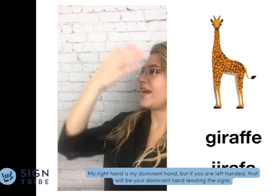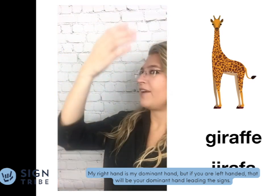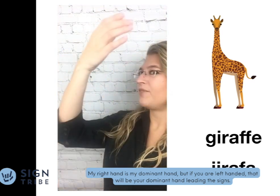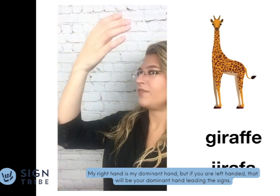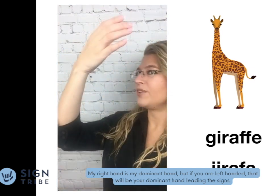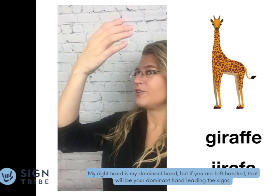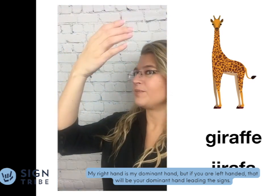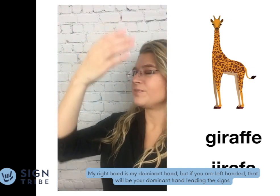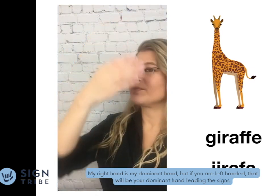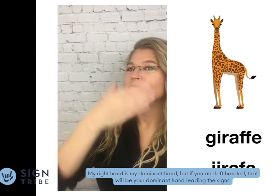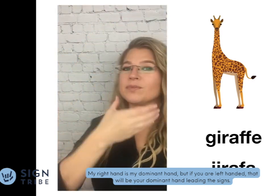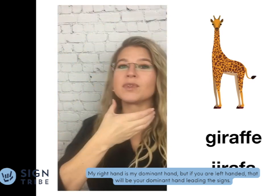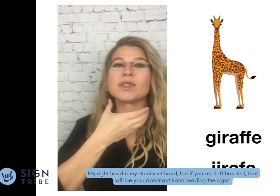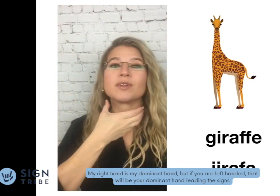Giraffe.